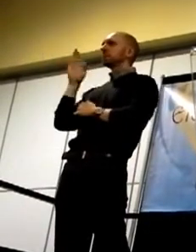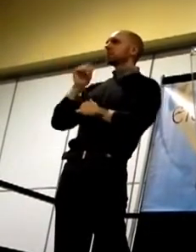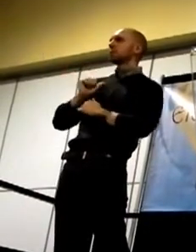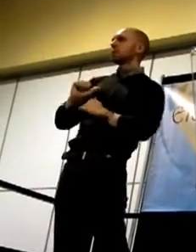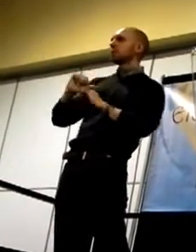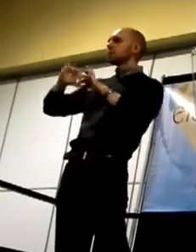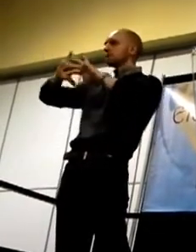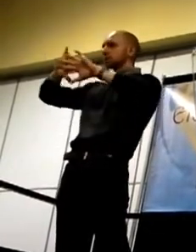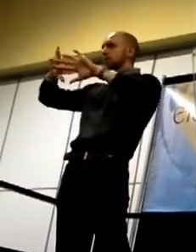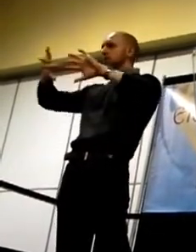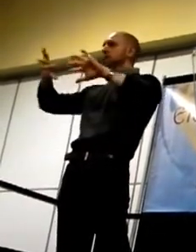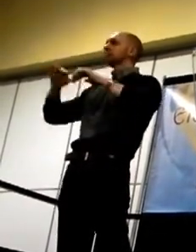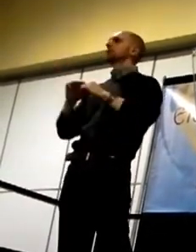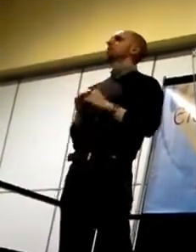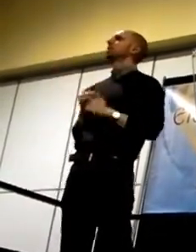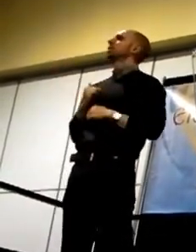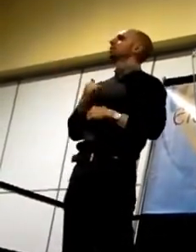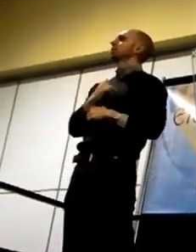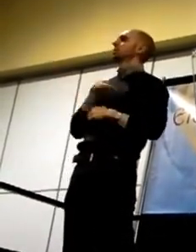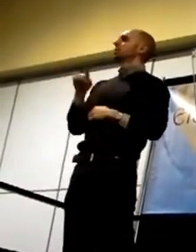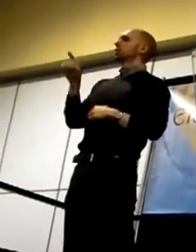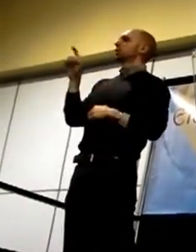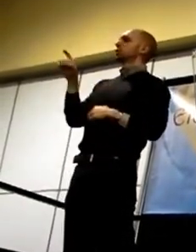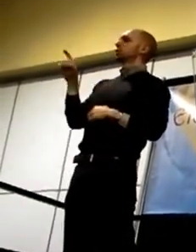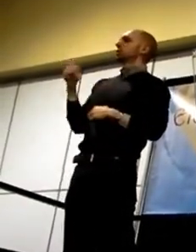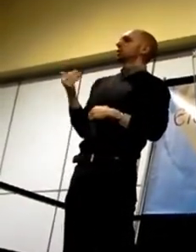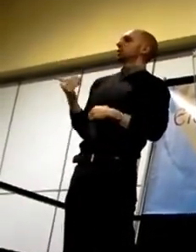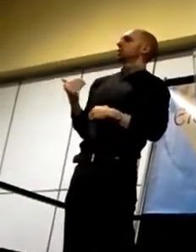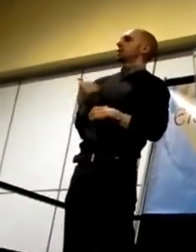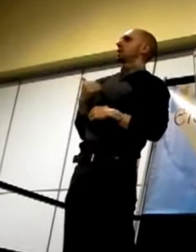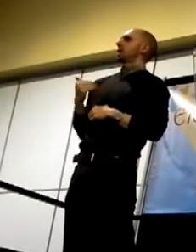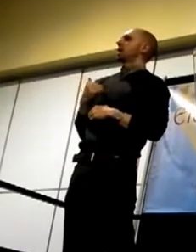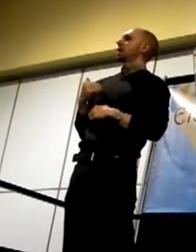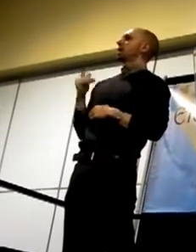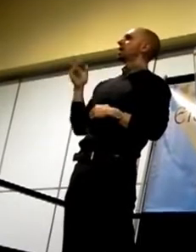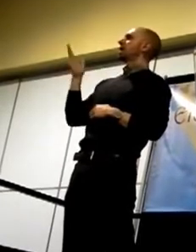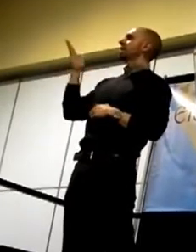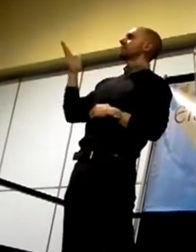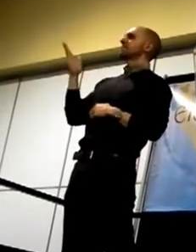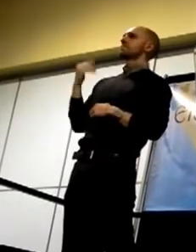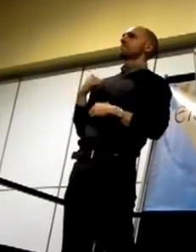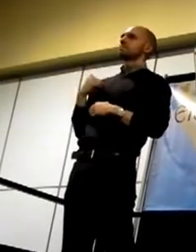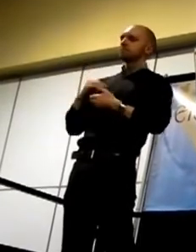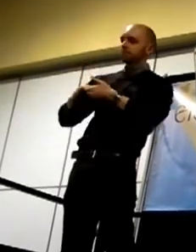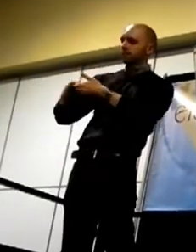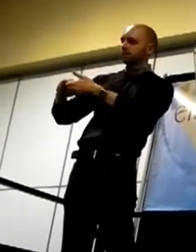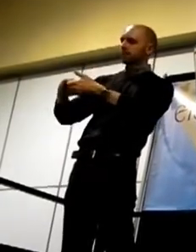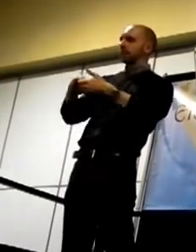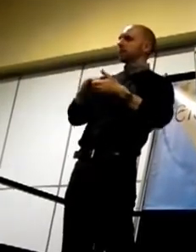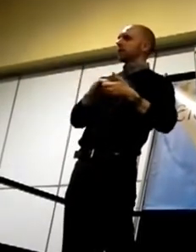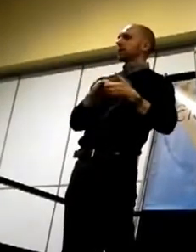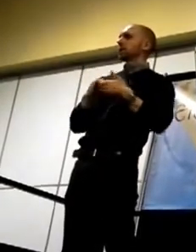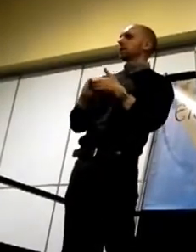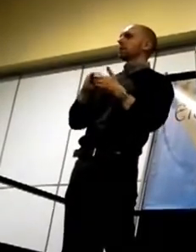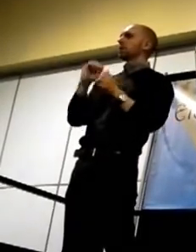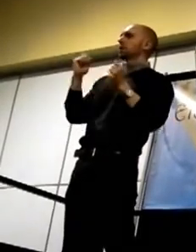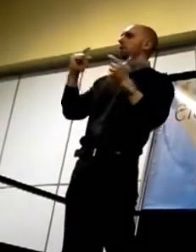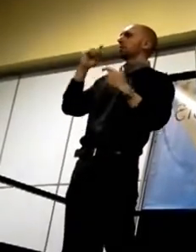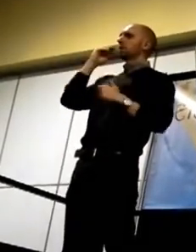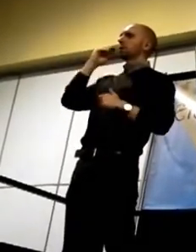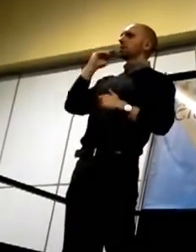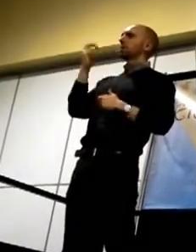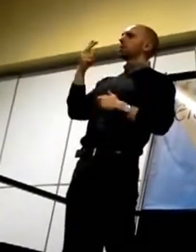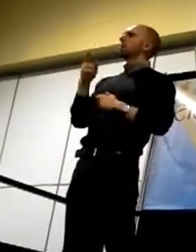why we should have a mission, and we should have a goal to unite as one Ummah. Because if you want to